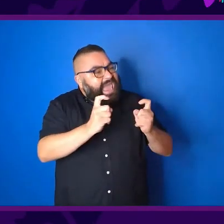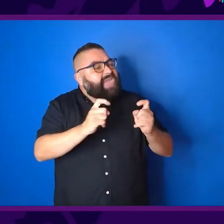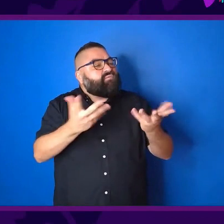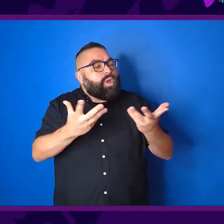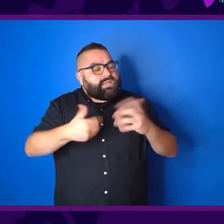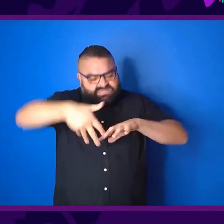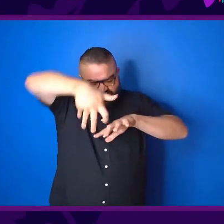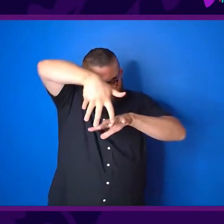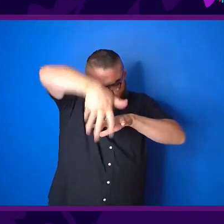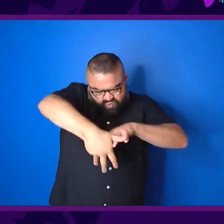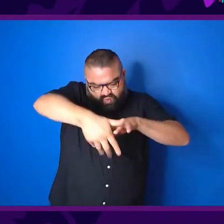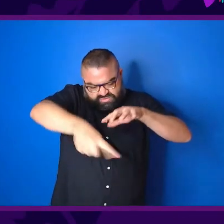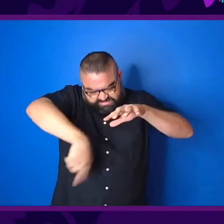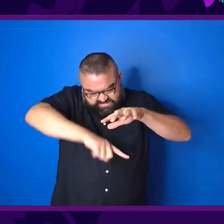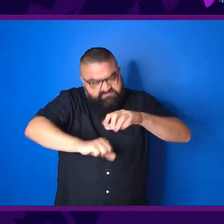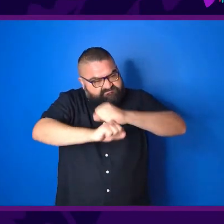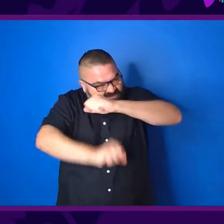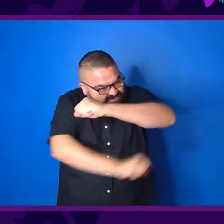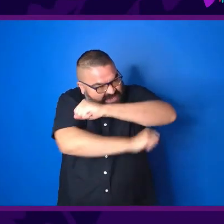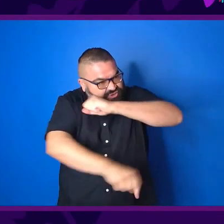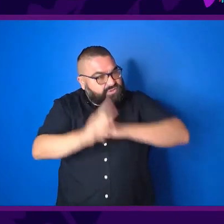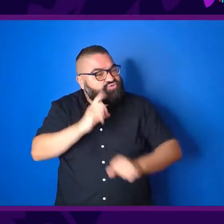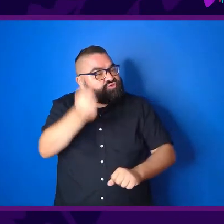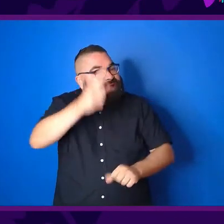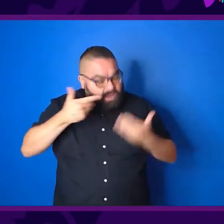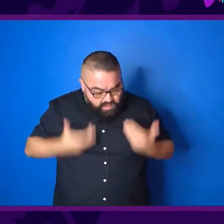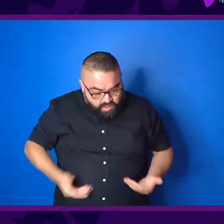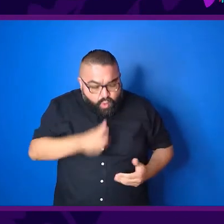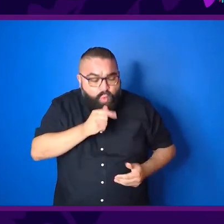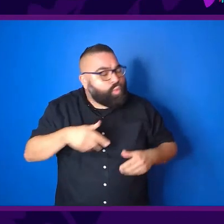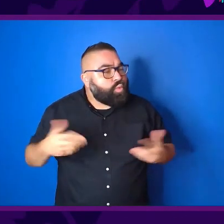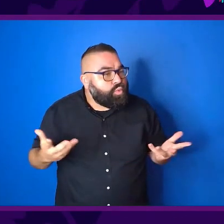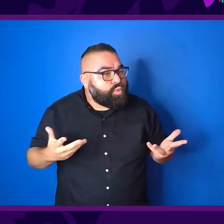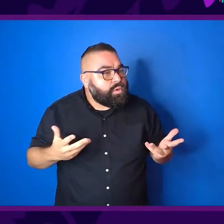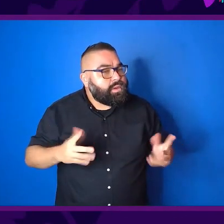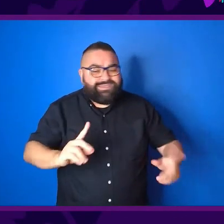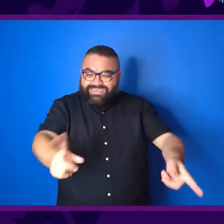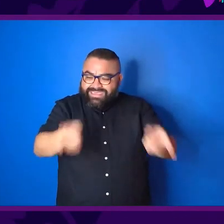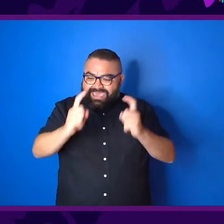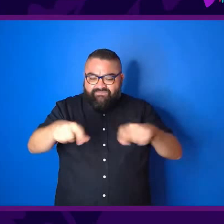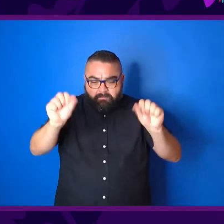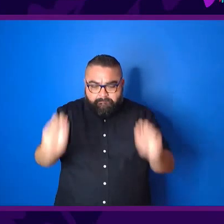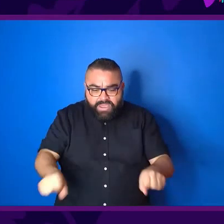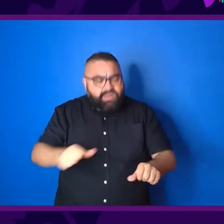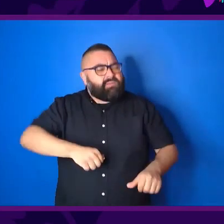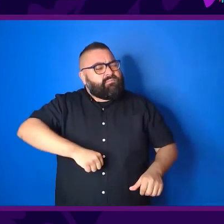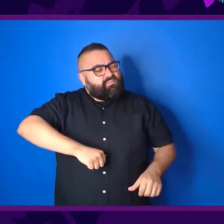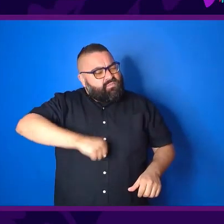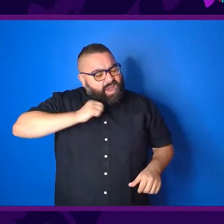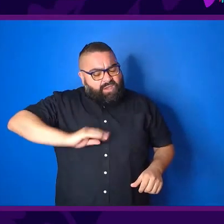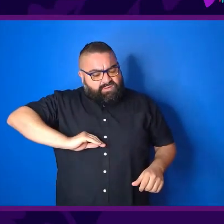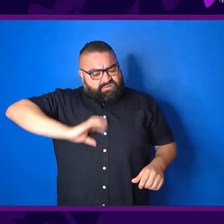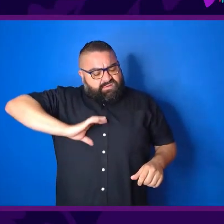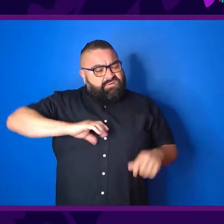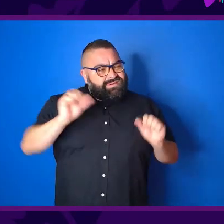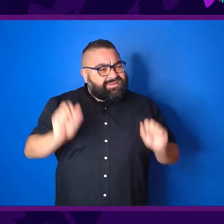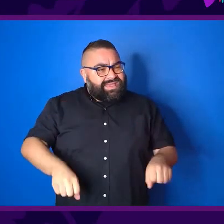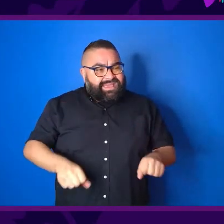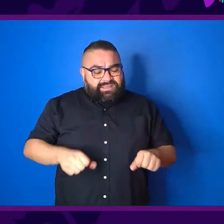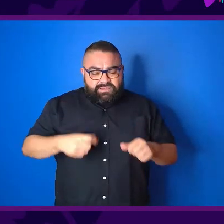I am. You gave us the ability to be proud. I cry because it's really tough right